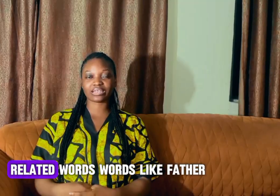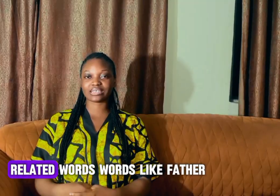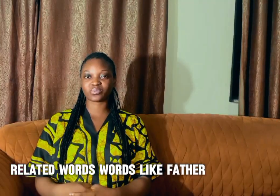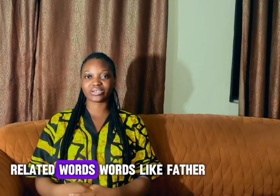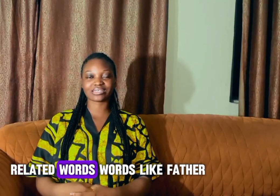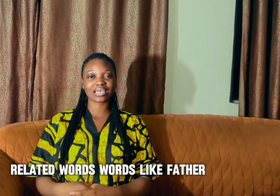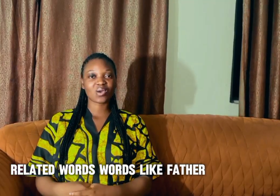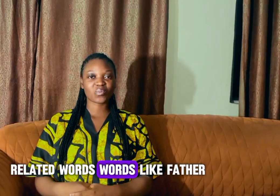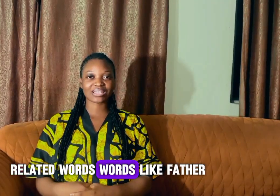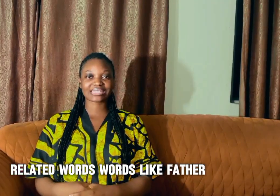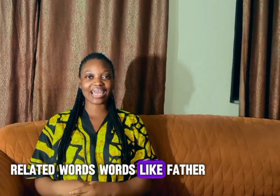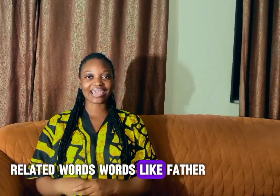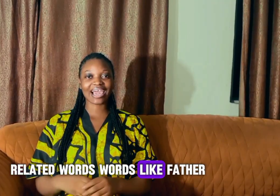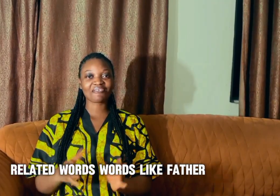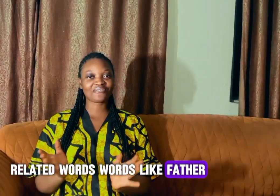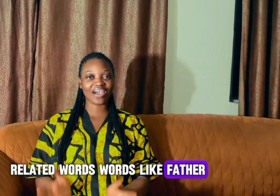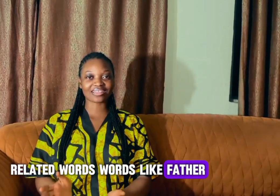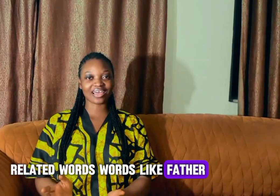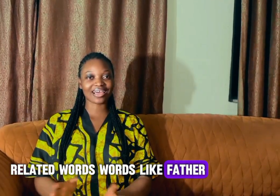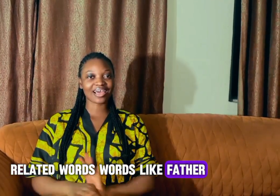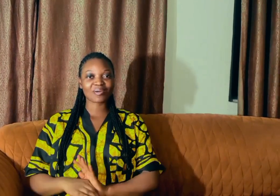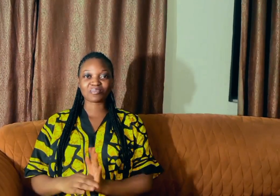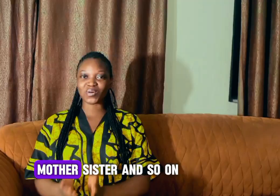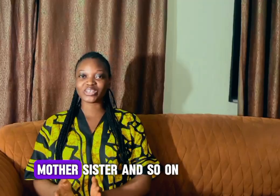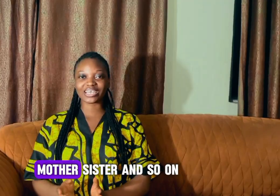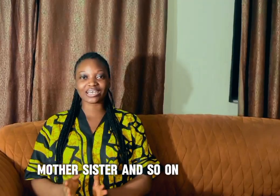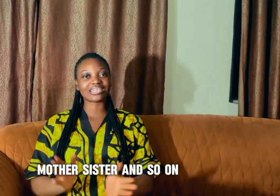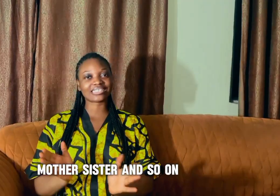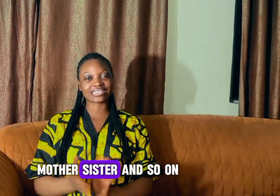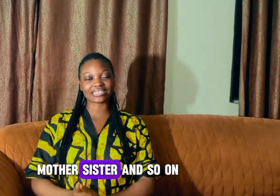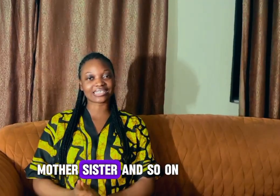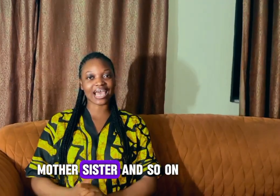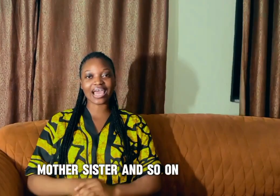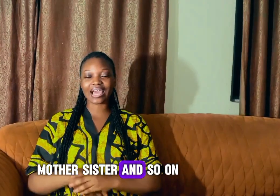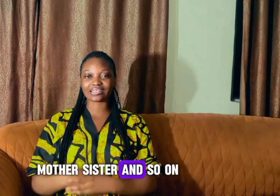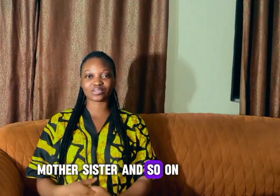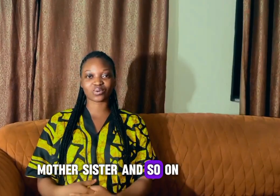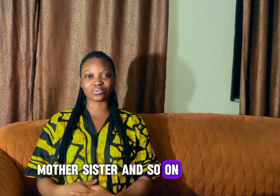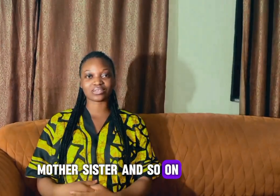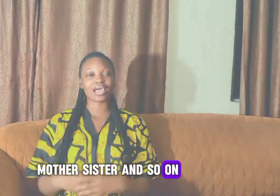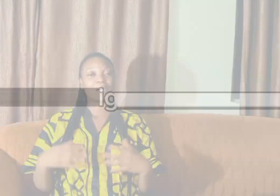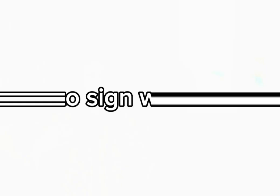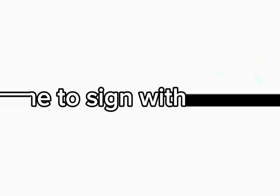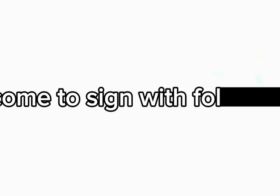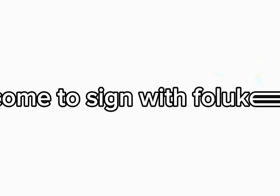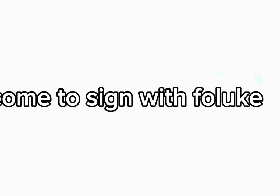related words like father, mother, sister, and so on.